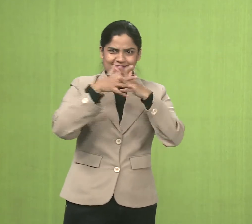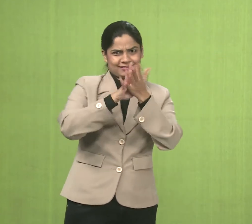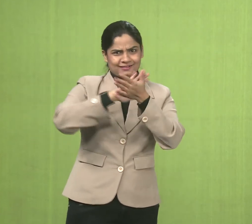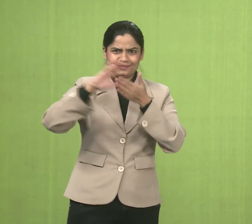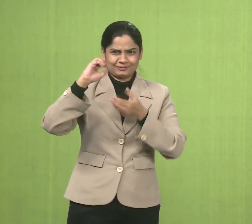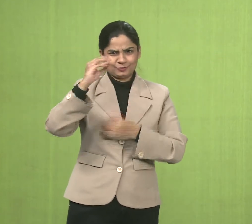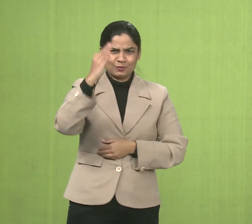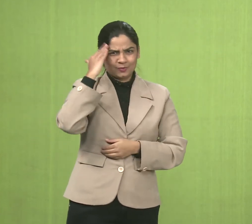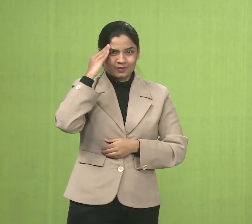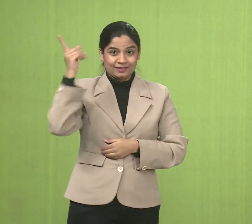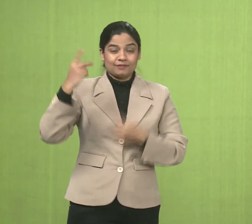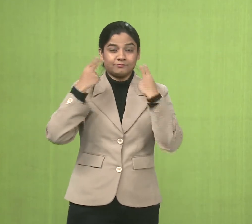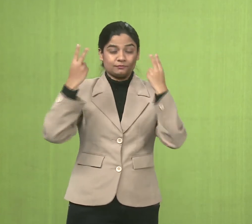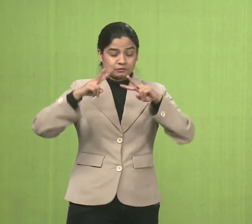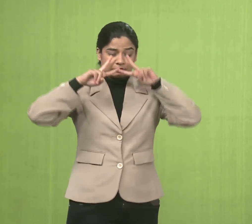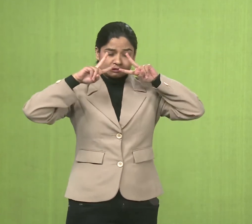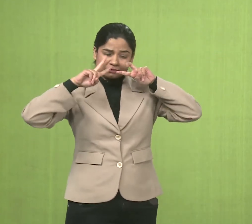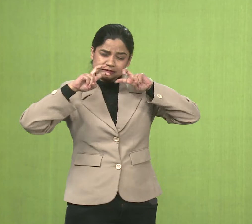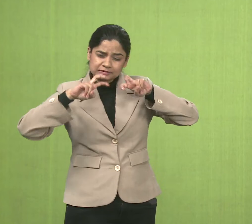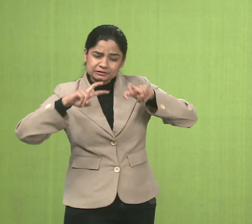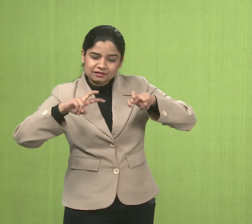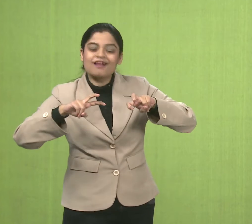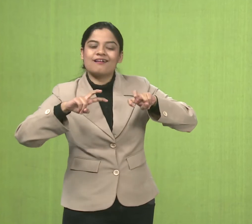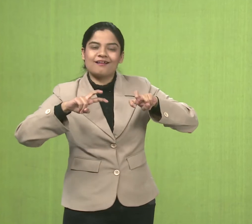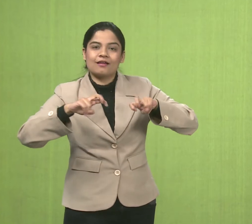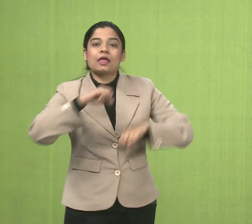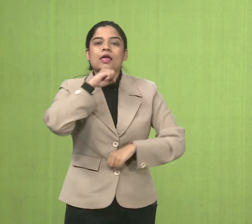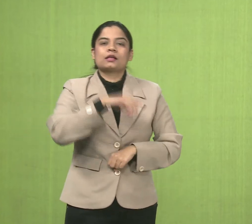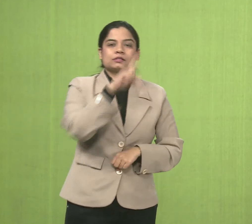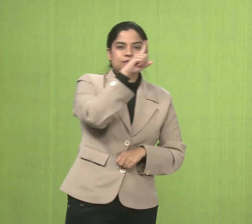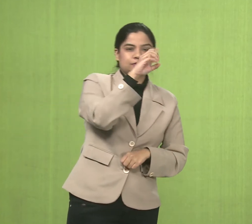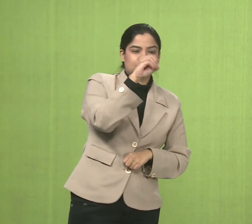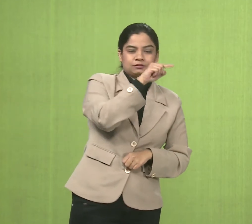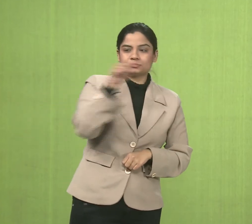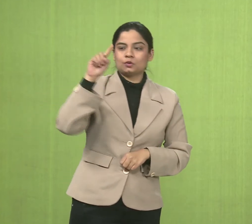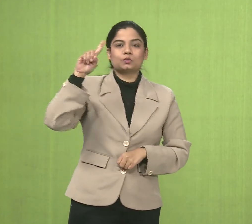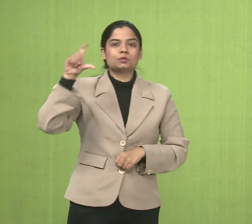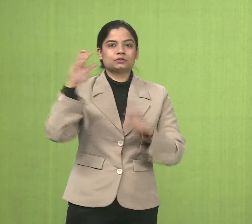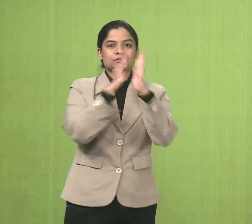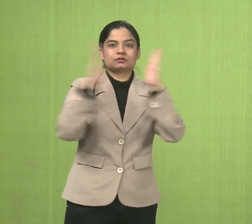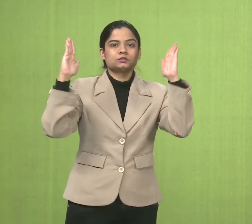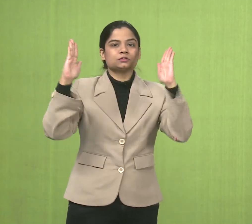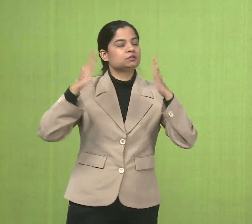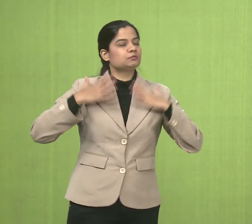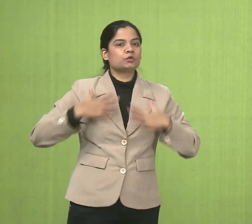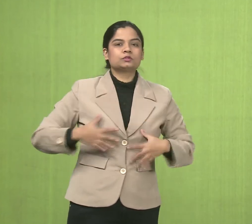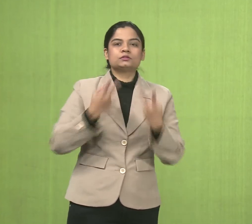defines that people between the age, they have found out that people between the age of 10 to 19 are called